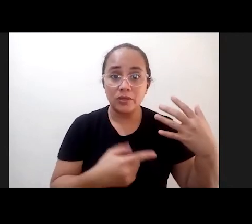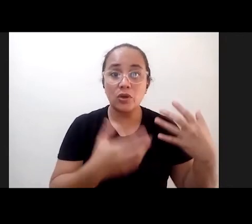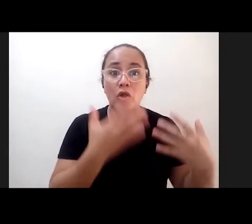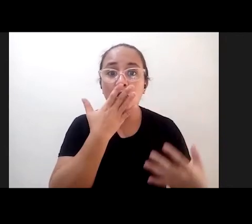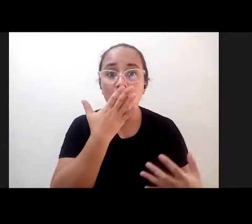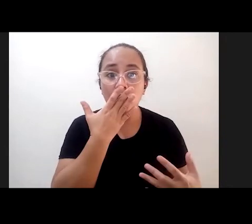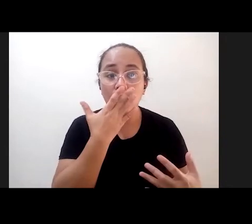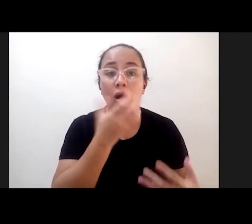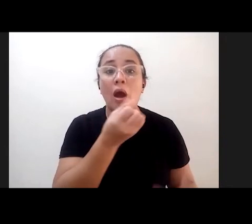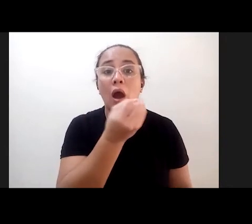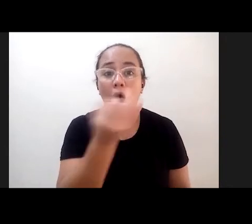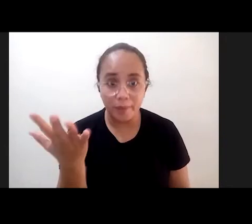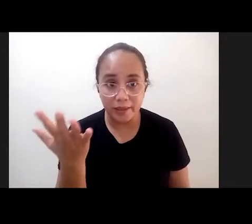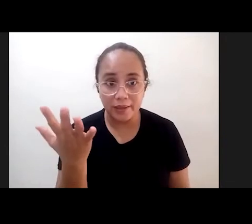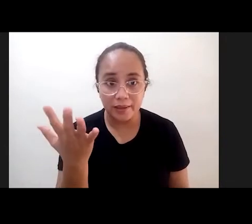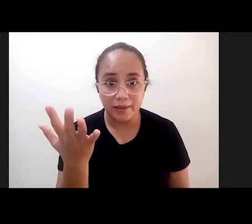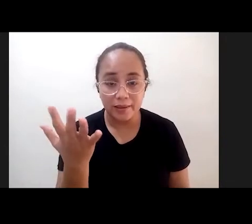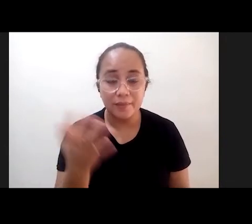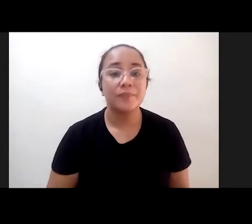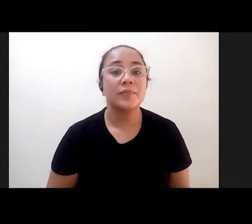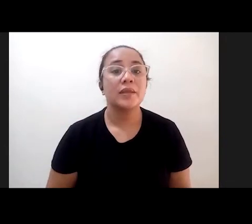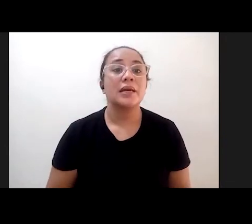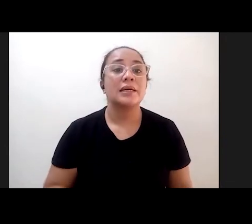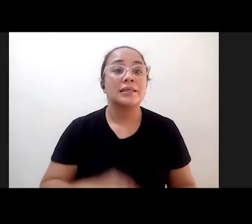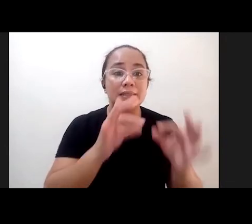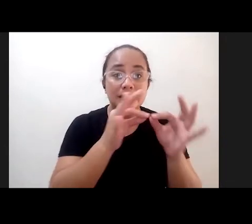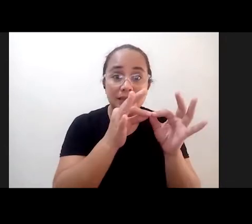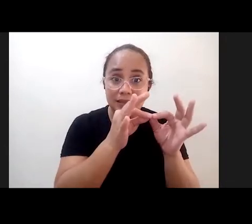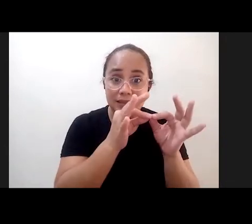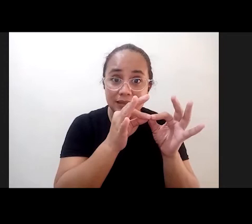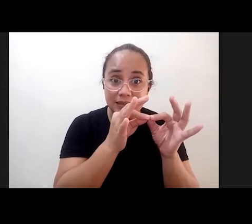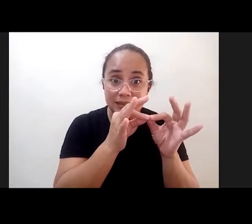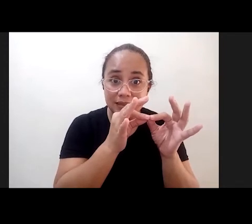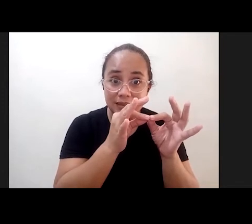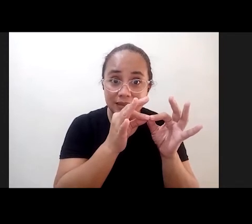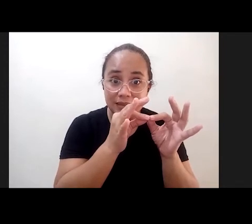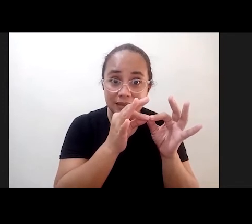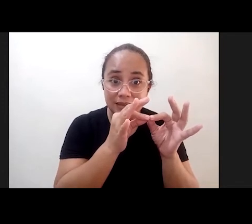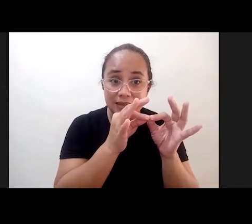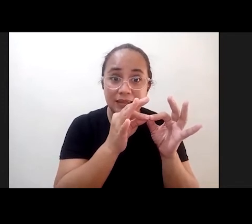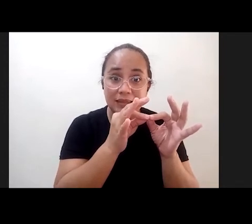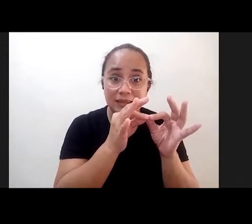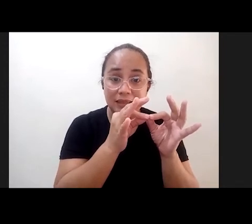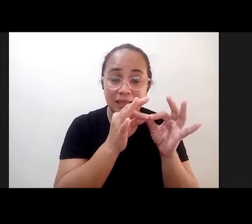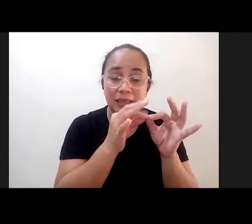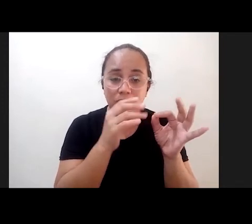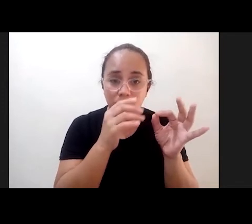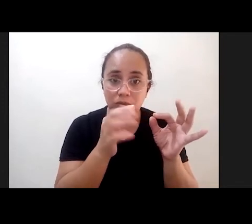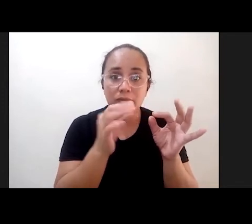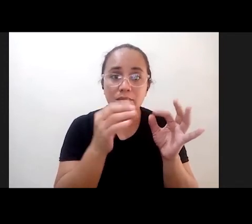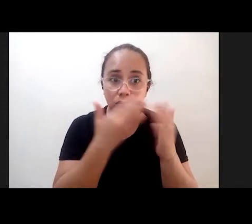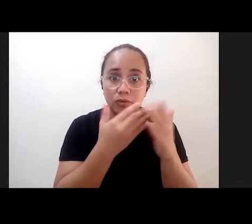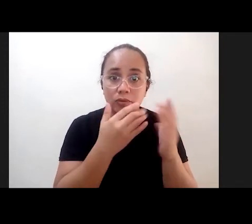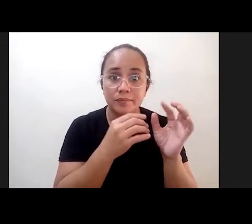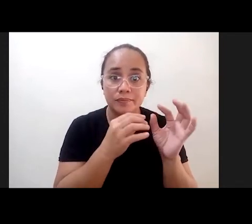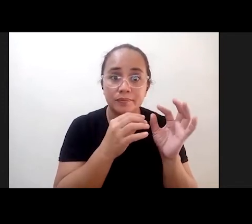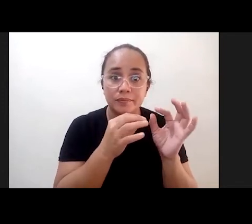many? And then sentence, like you have it, good. And then